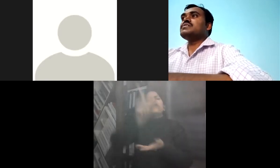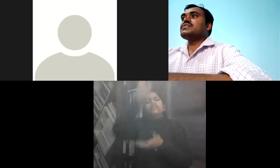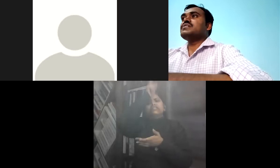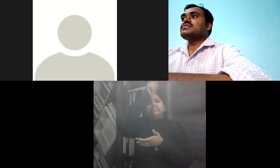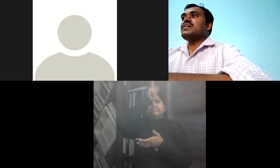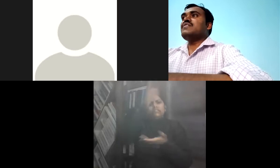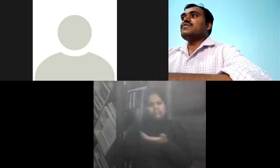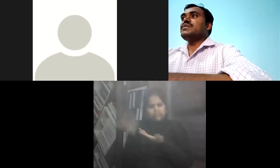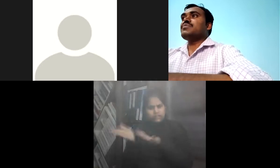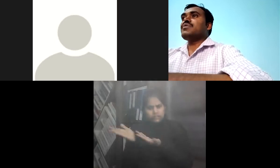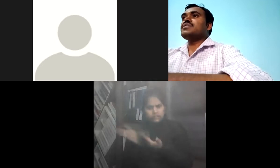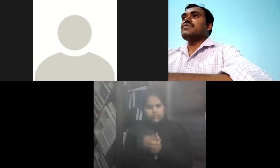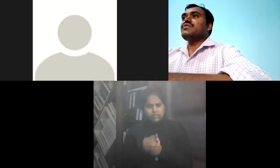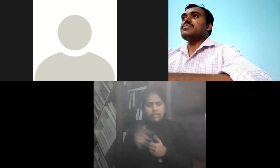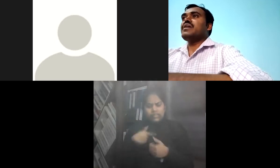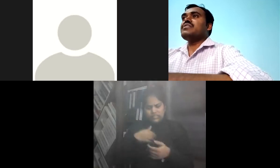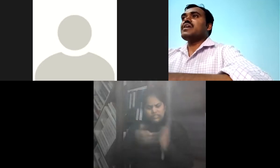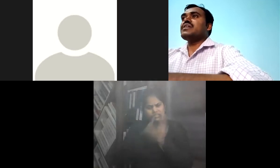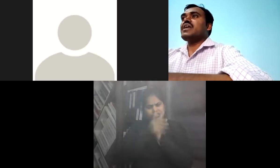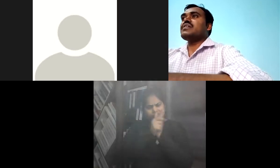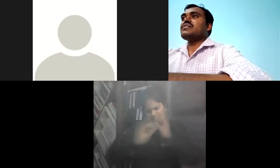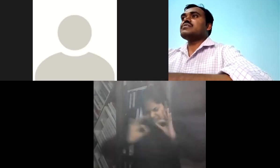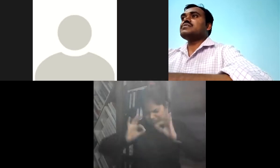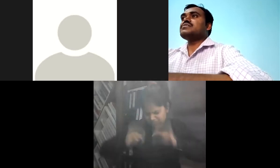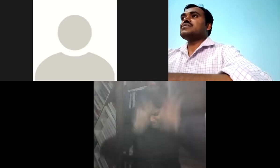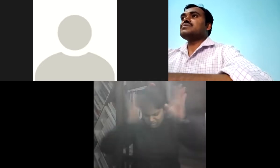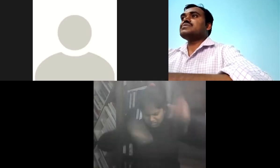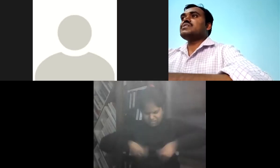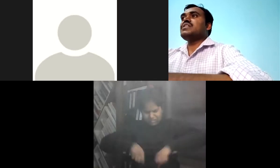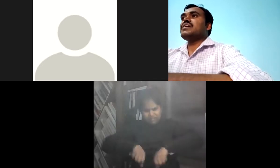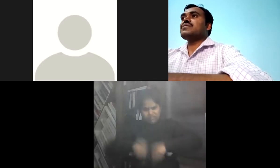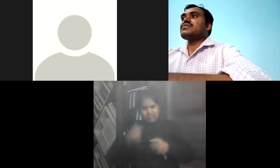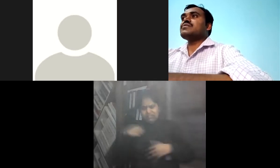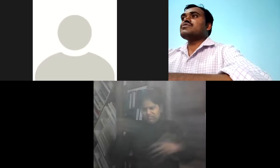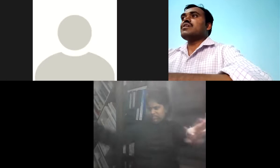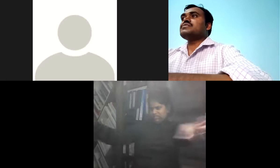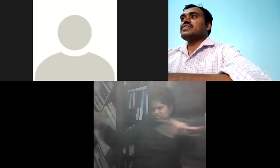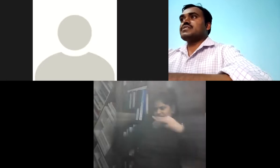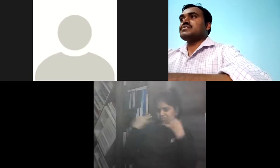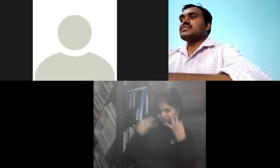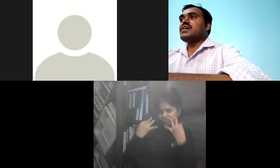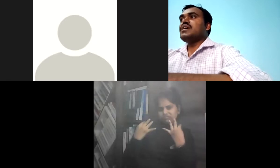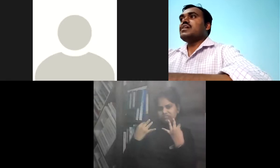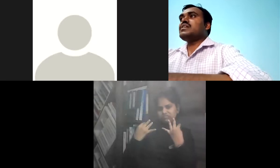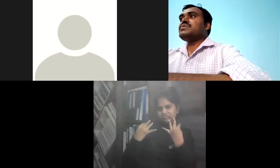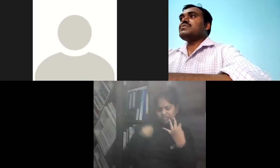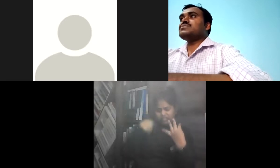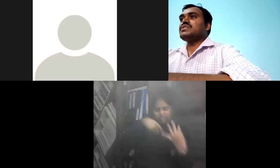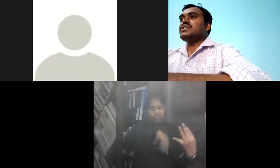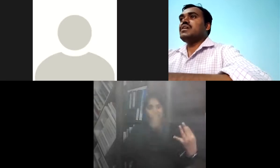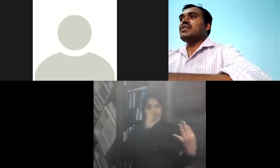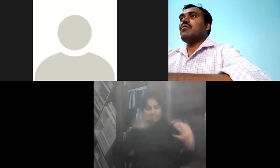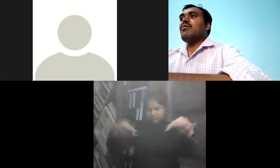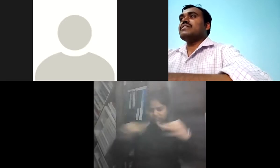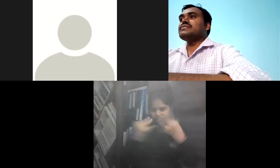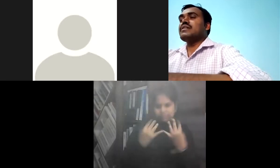he skillfully broke the window panes and attracted the citizens to steal their choice things. He attempted to